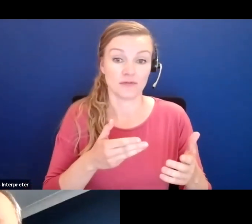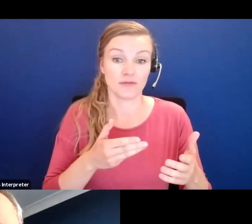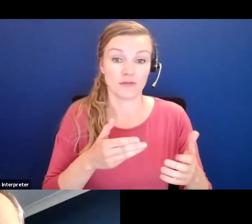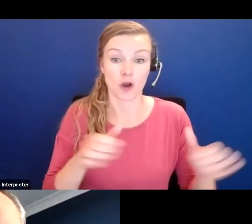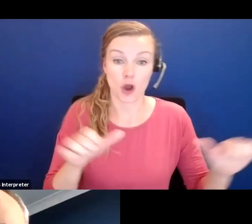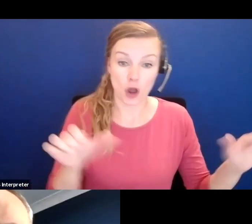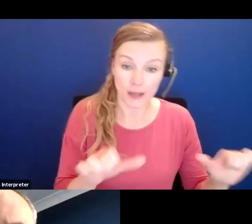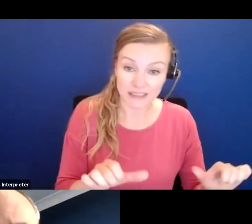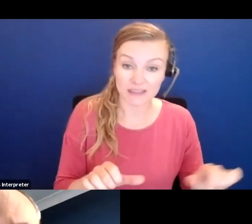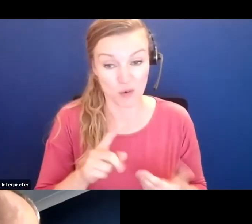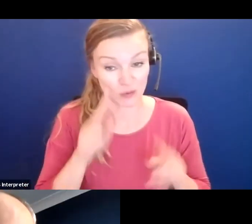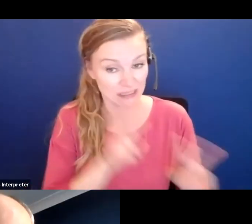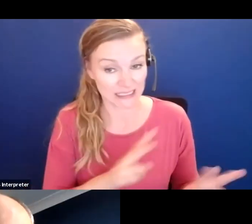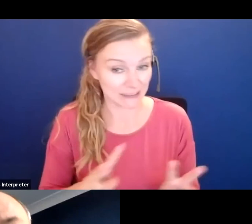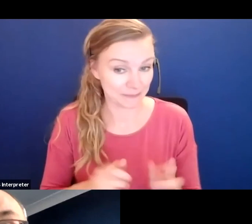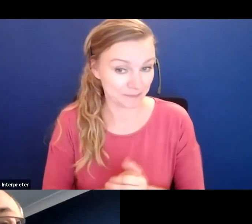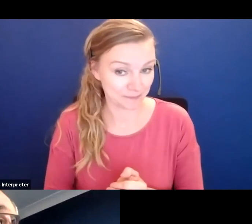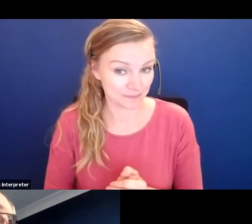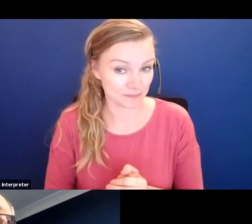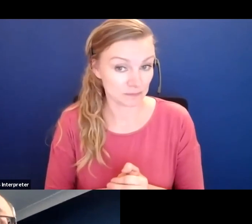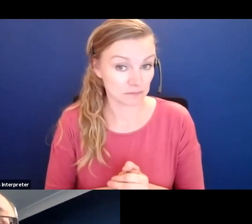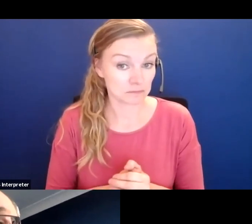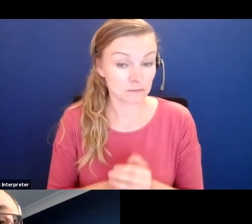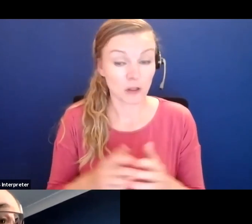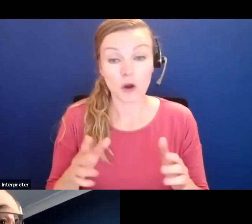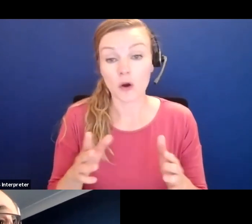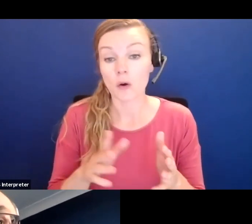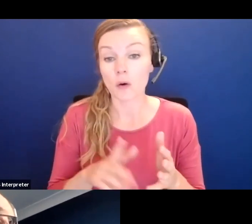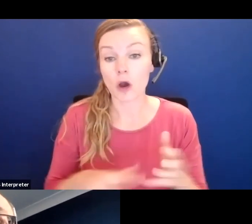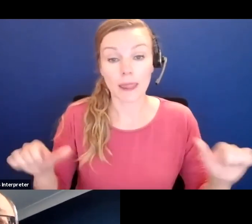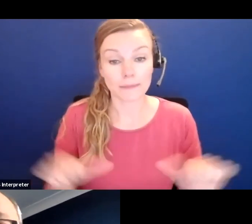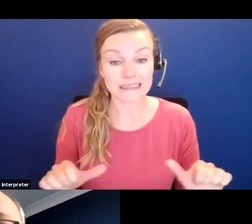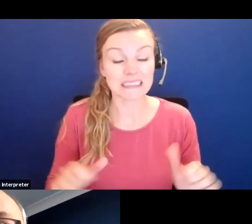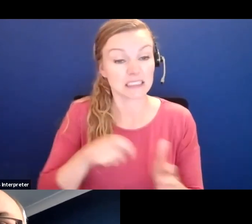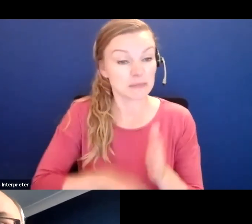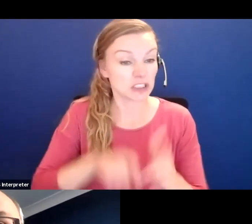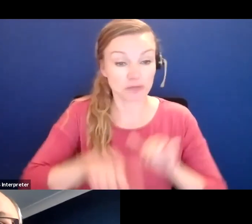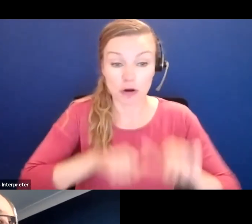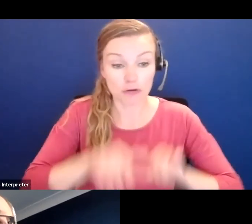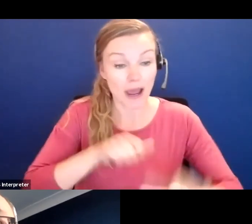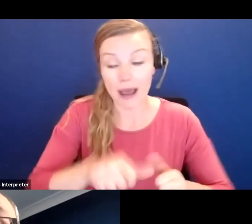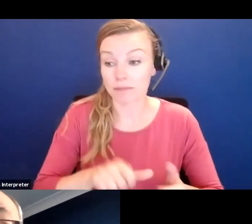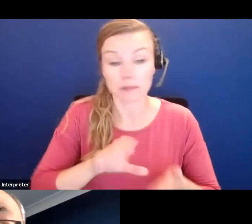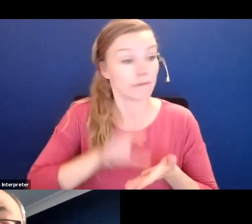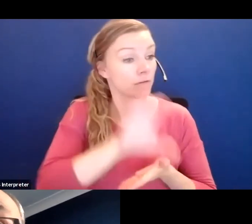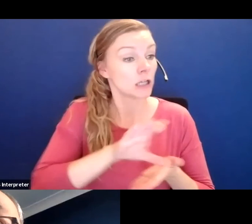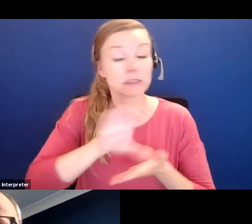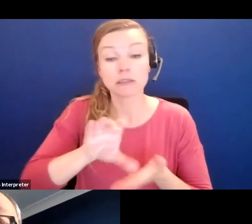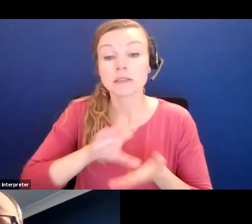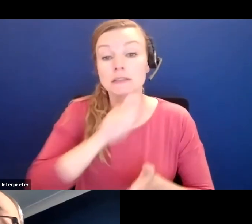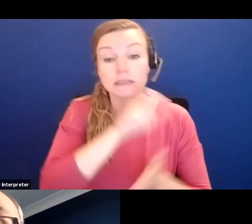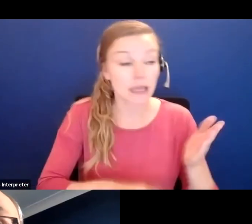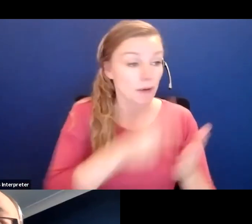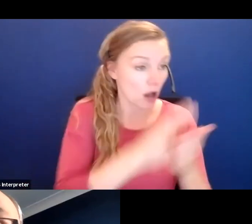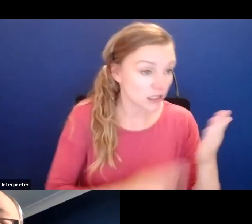Midlands. Okay. Unlimited is a commissions program that funds disabled artists and disability-led